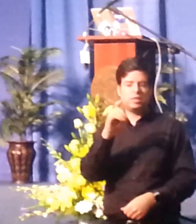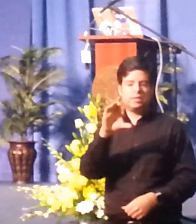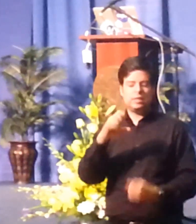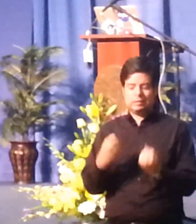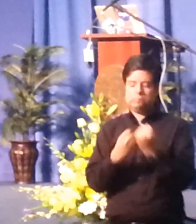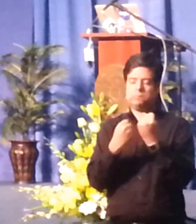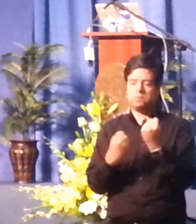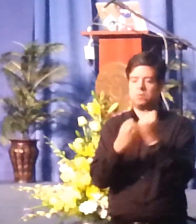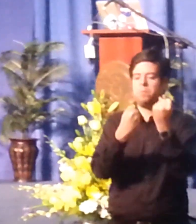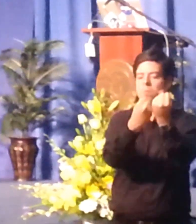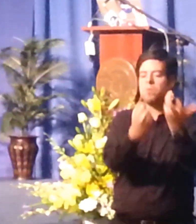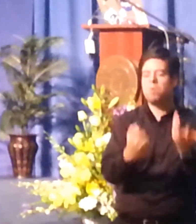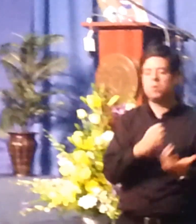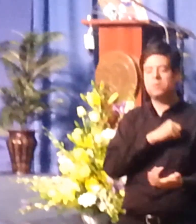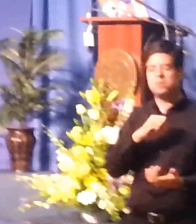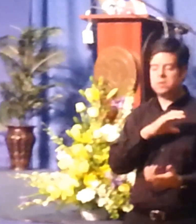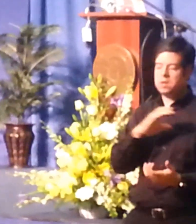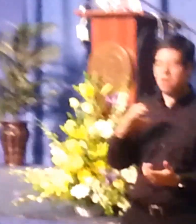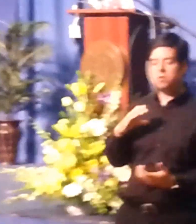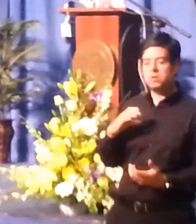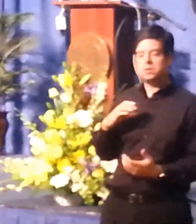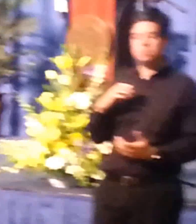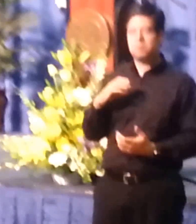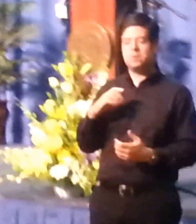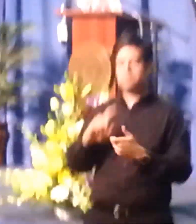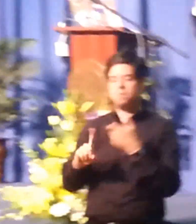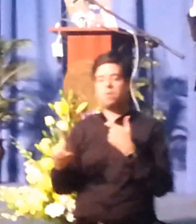Like Senator Congressman Culberson